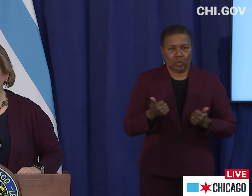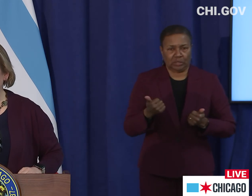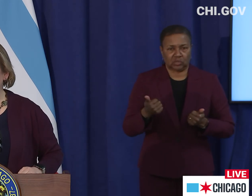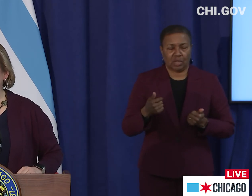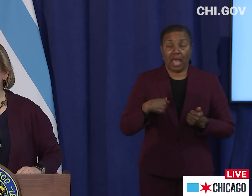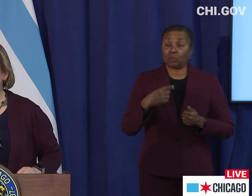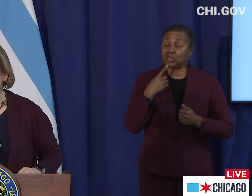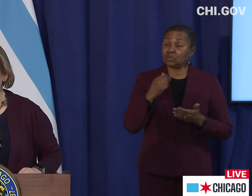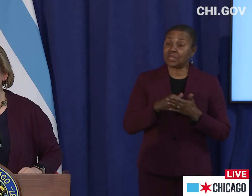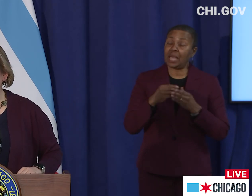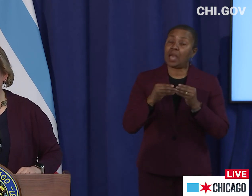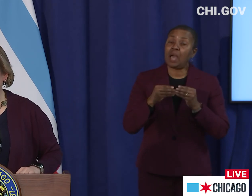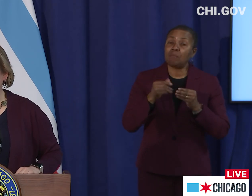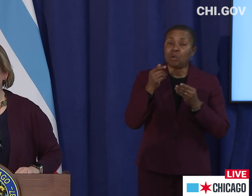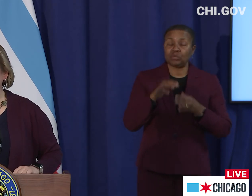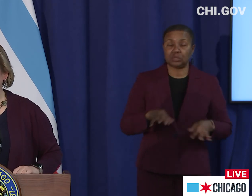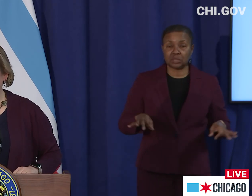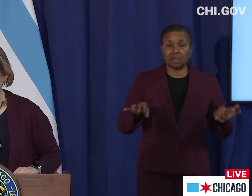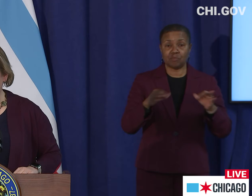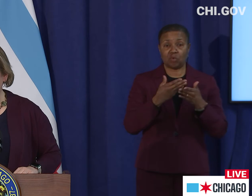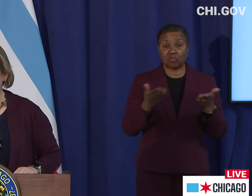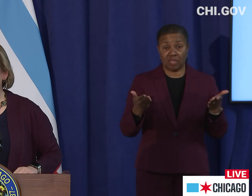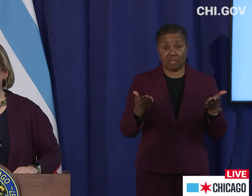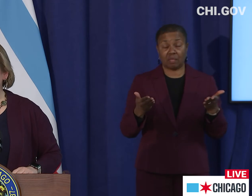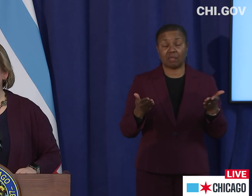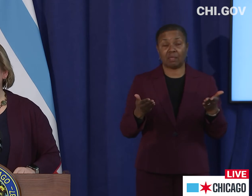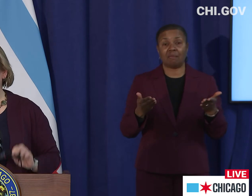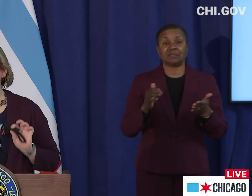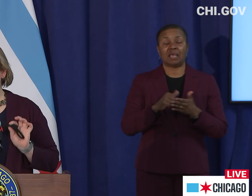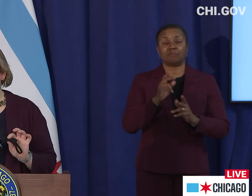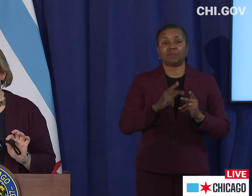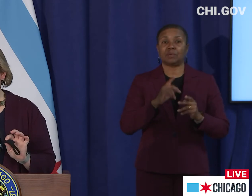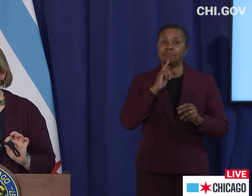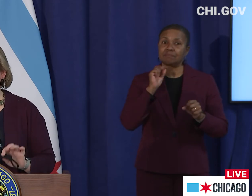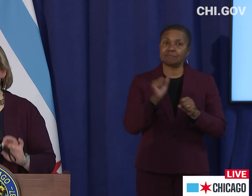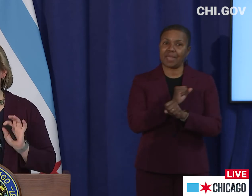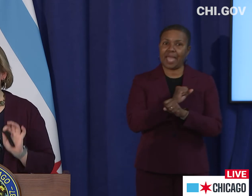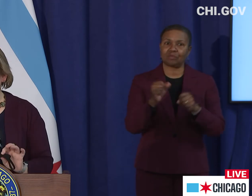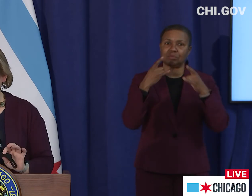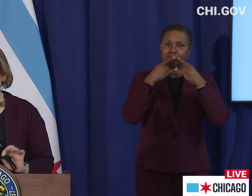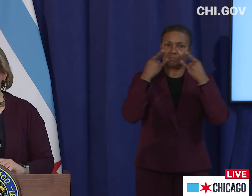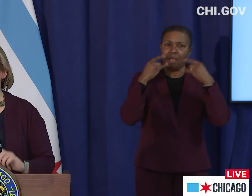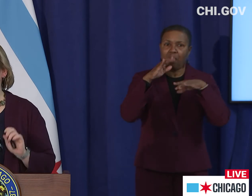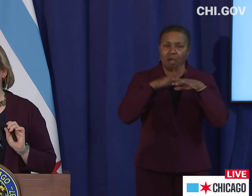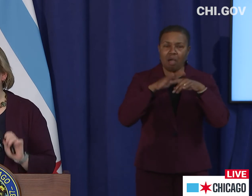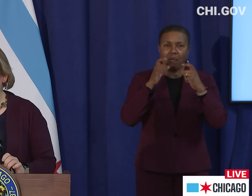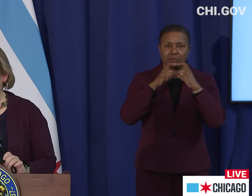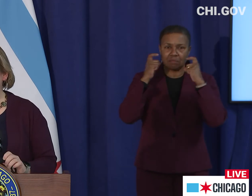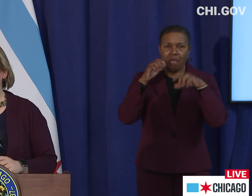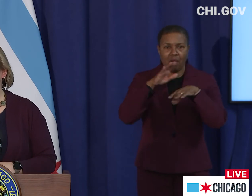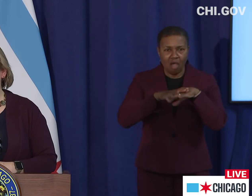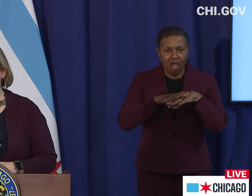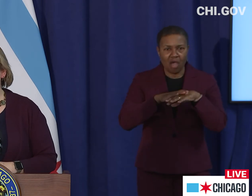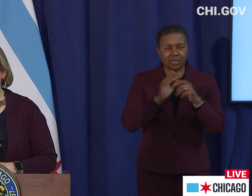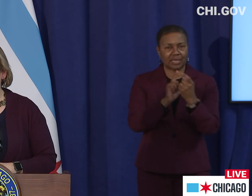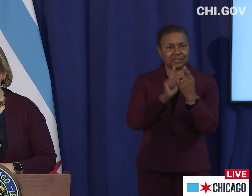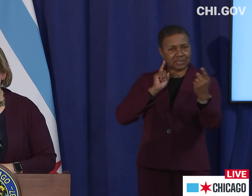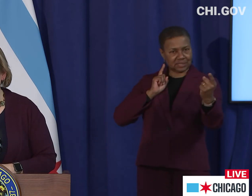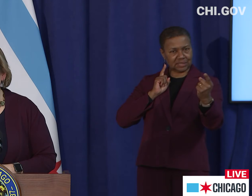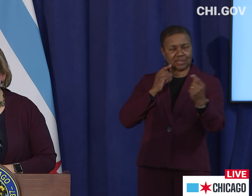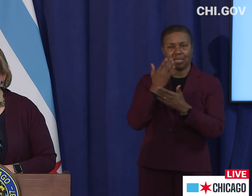will tell you is that the most important thing by far is that people actually wear their masks and do the distancing and wash their